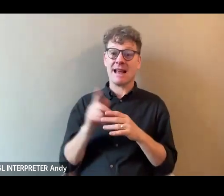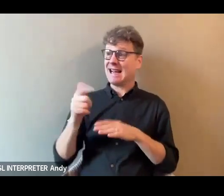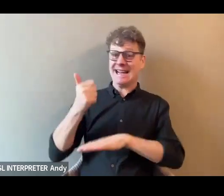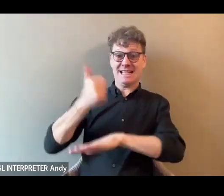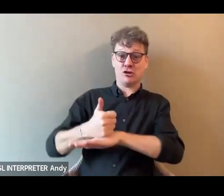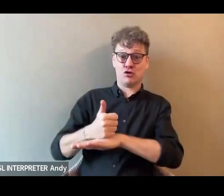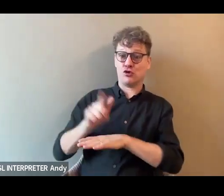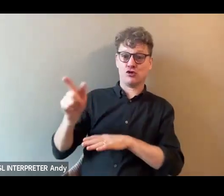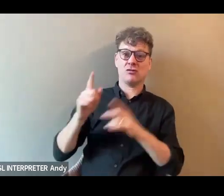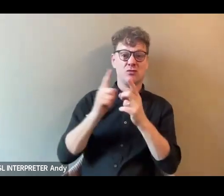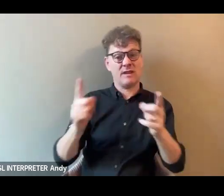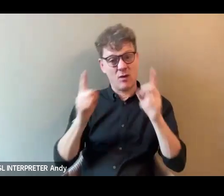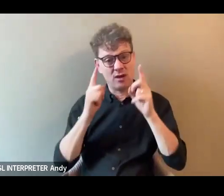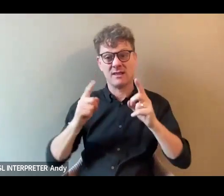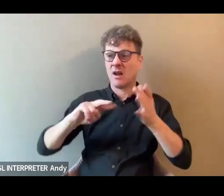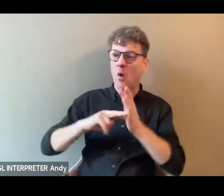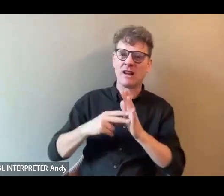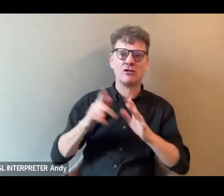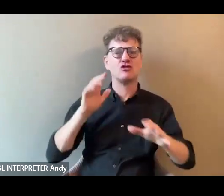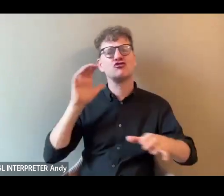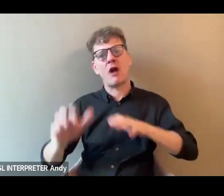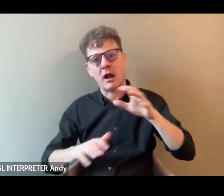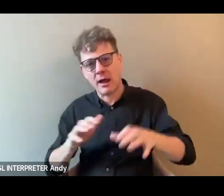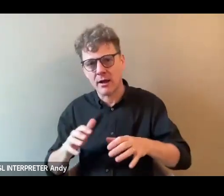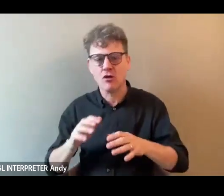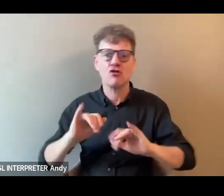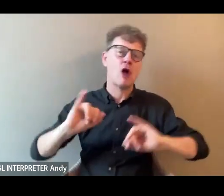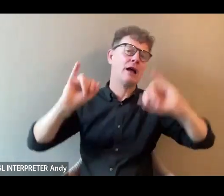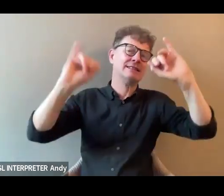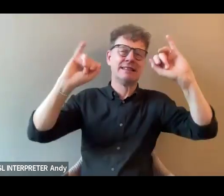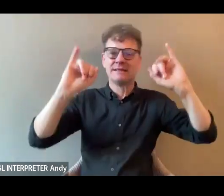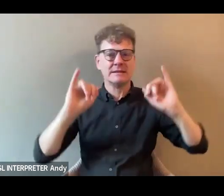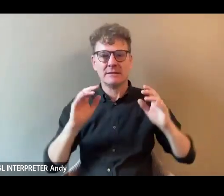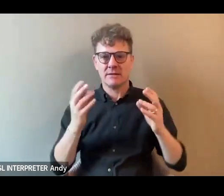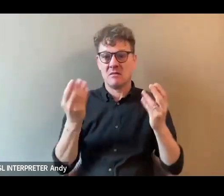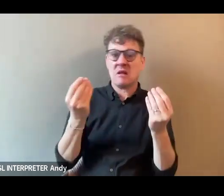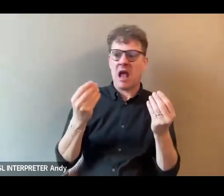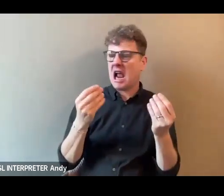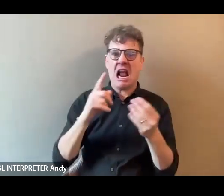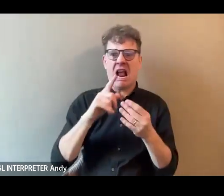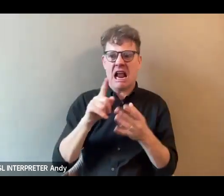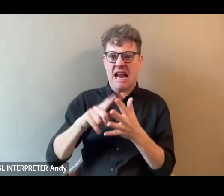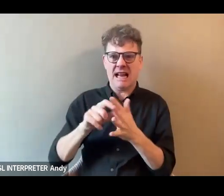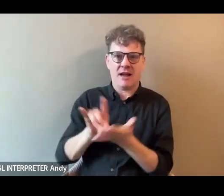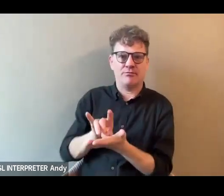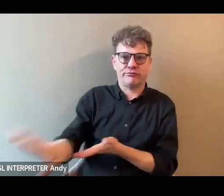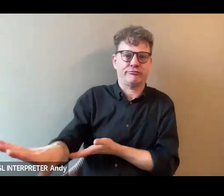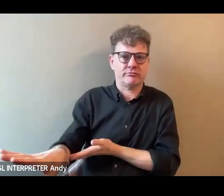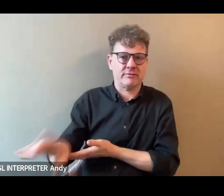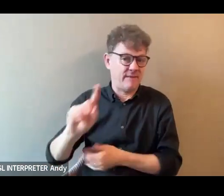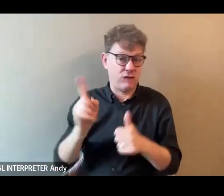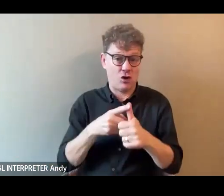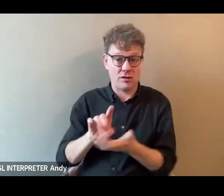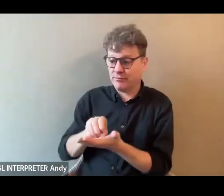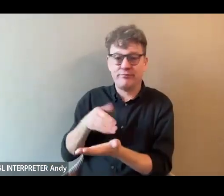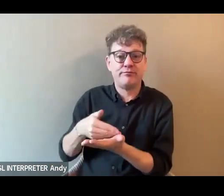institution is struggling or in a crisis mode, the first thing it gets rid of is EDI. And